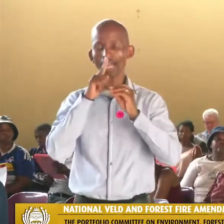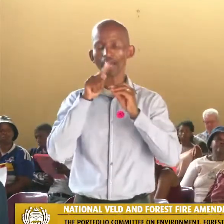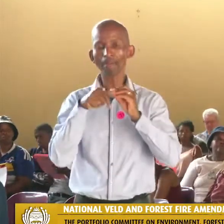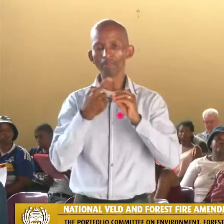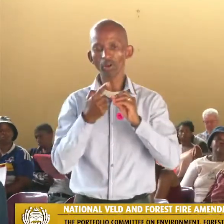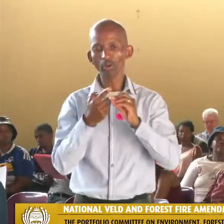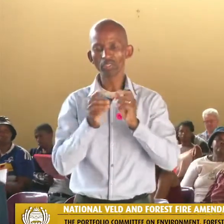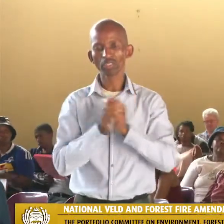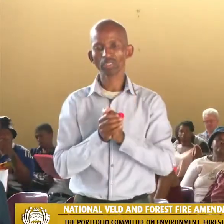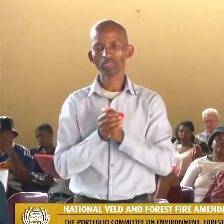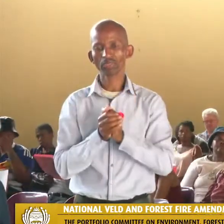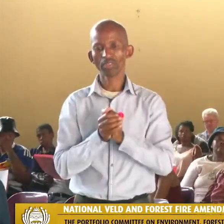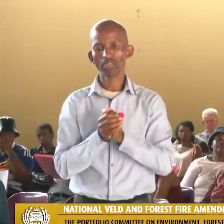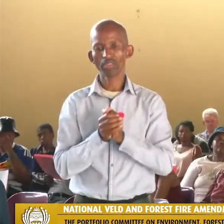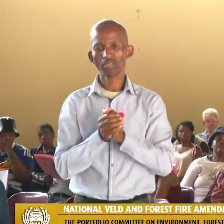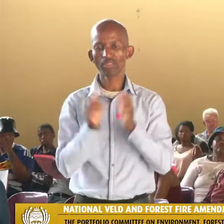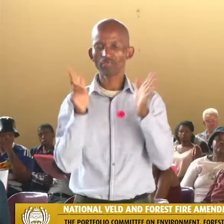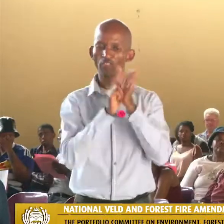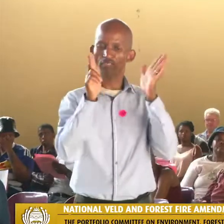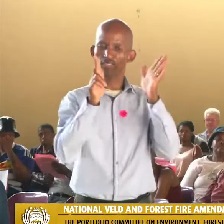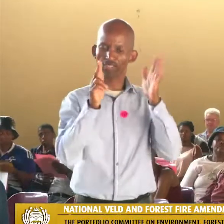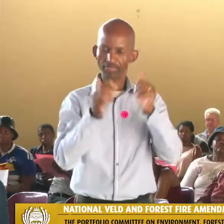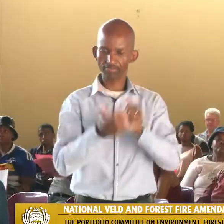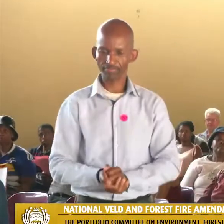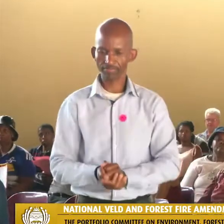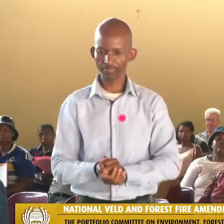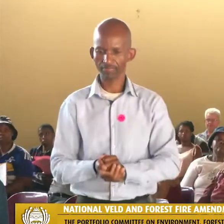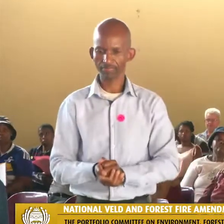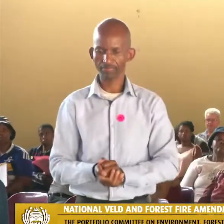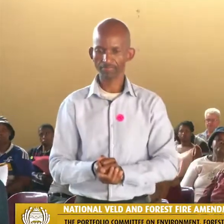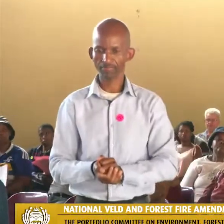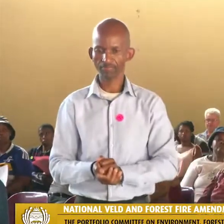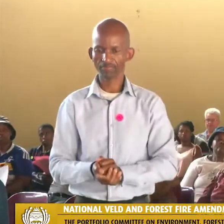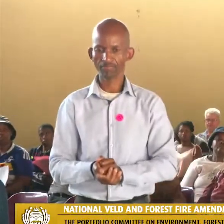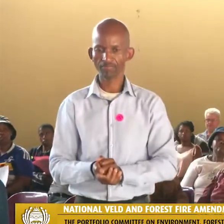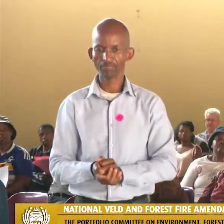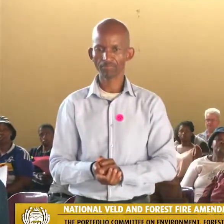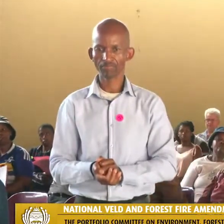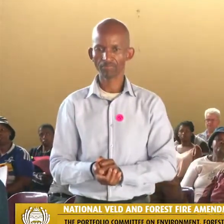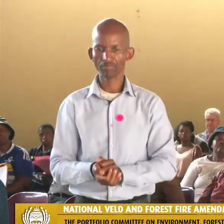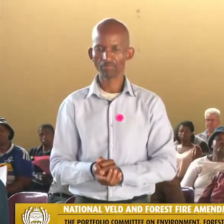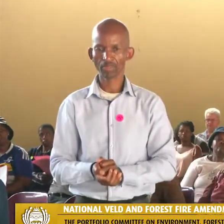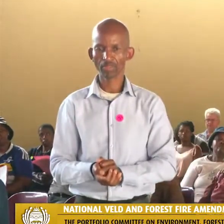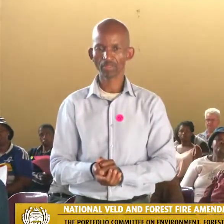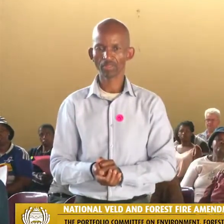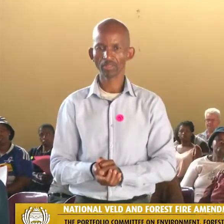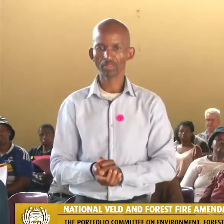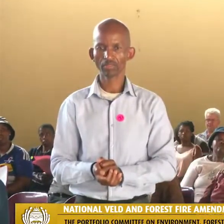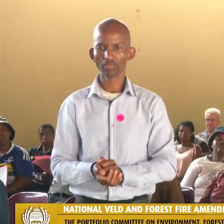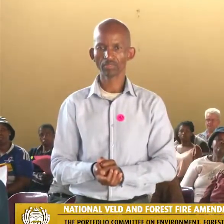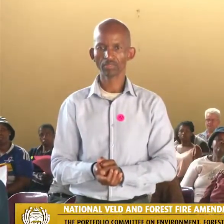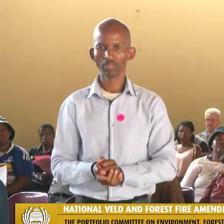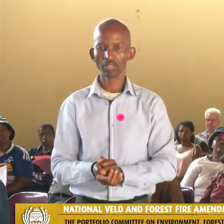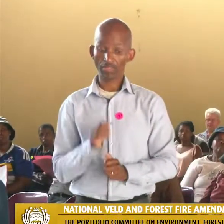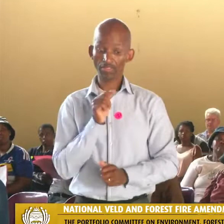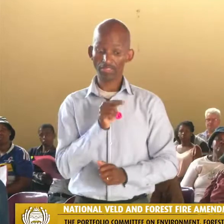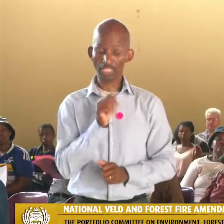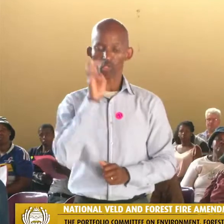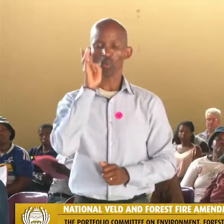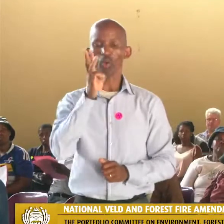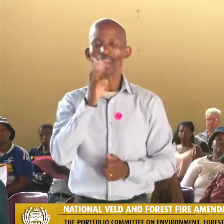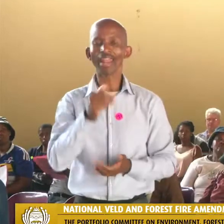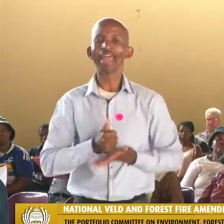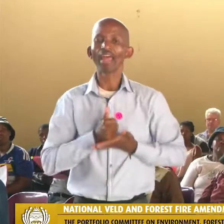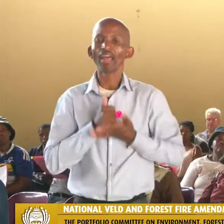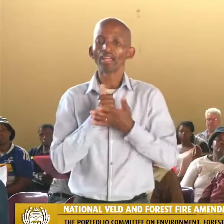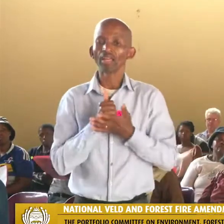tsa go ba di-peace officer. especially where they say there must be peace officers there. Yalo e tlo kgona gore etse gore motho